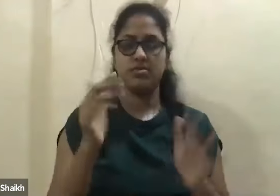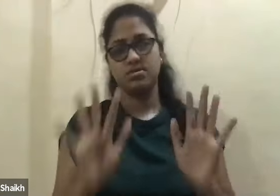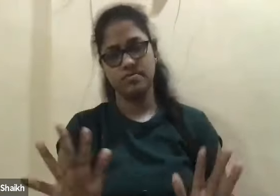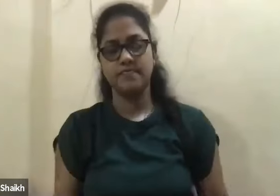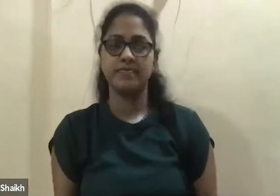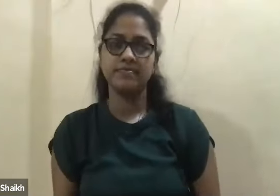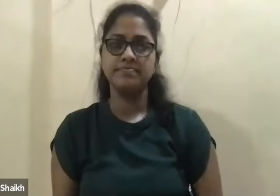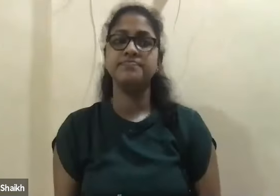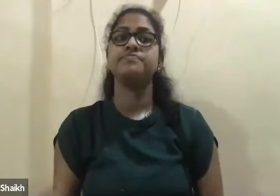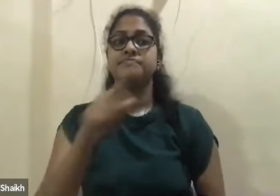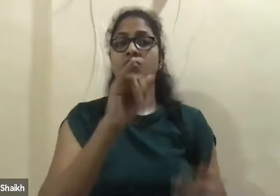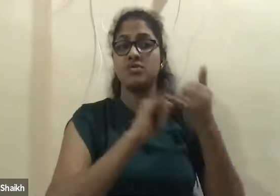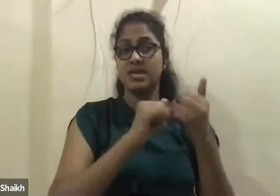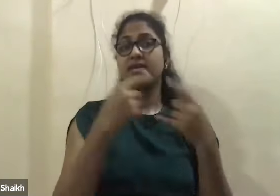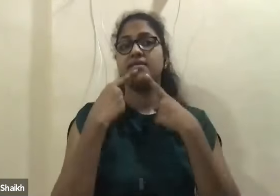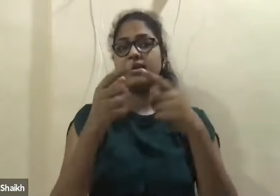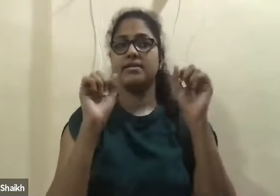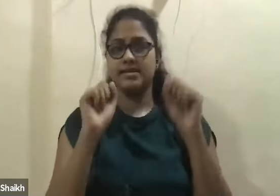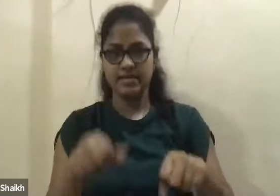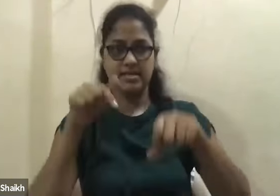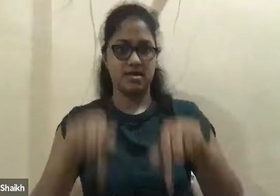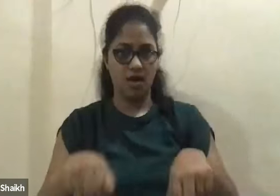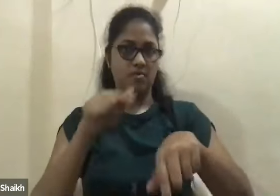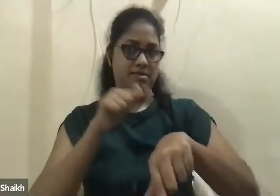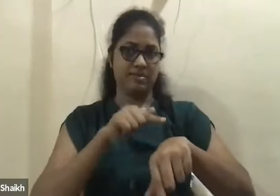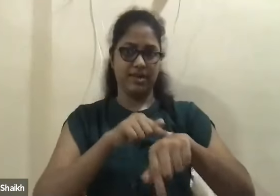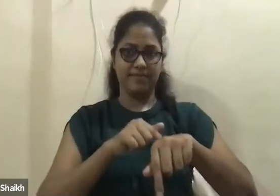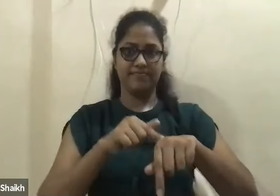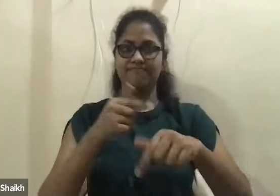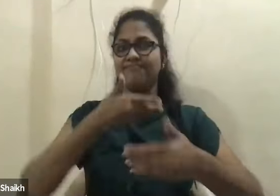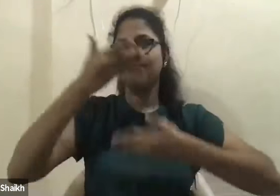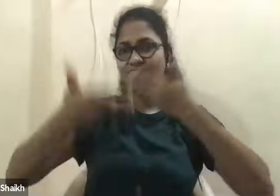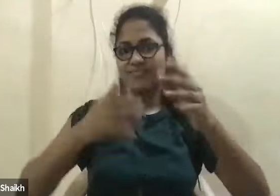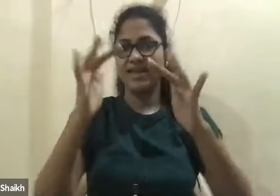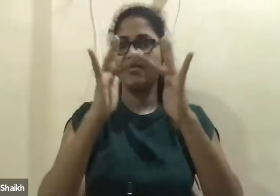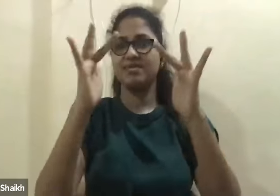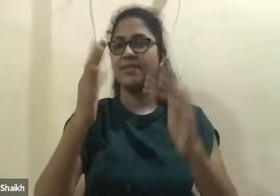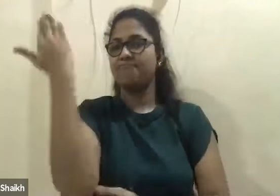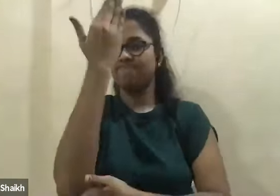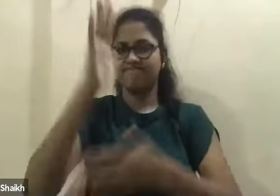So yes, I think time to conclude the session. Thank you both the speakers, Sanchita ma'am and